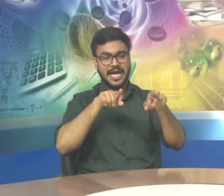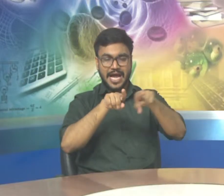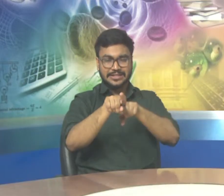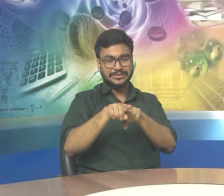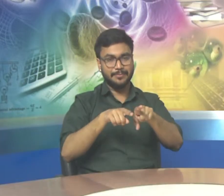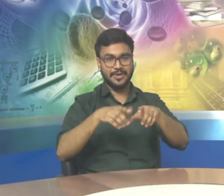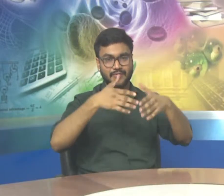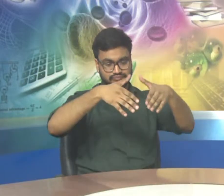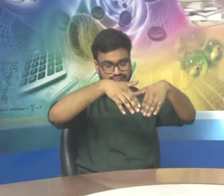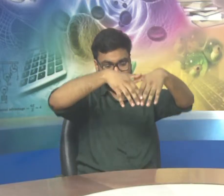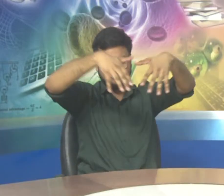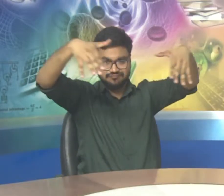energy.